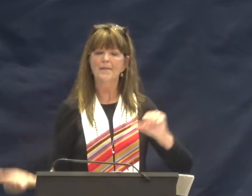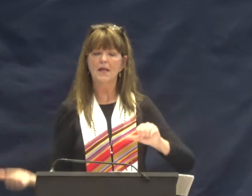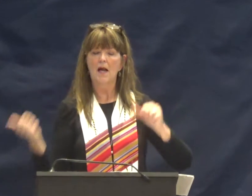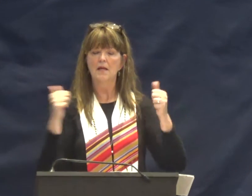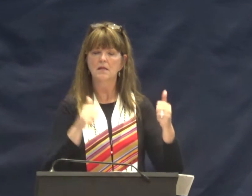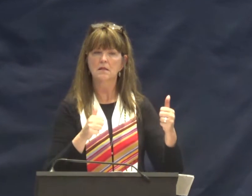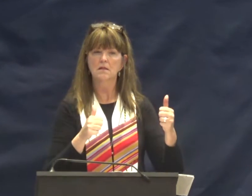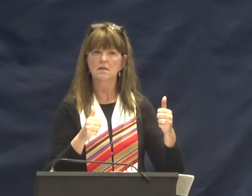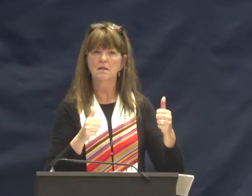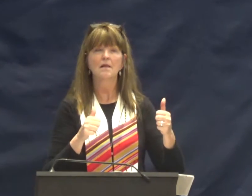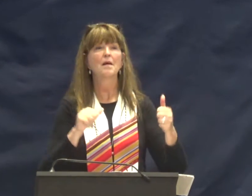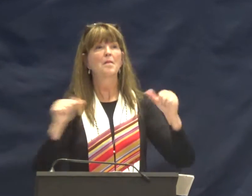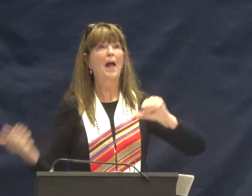I came to be baptized.